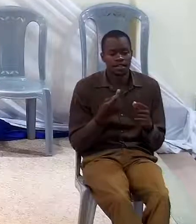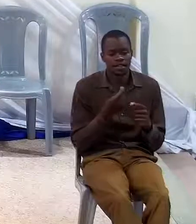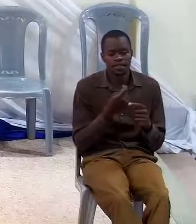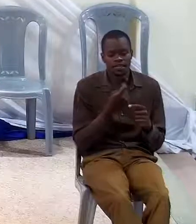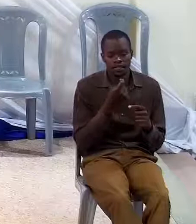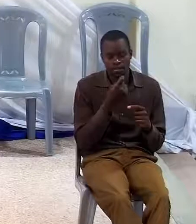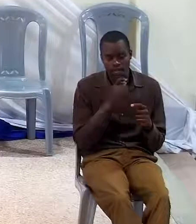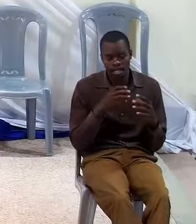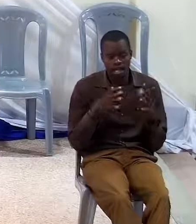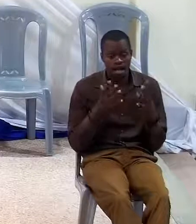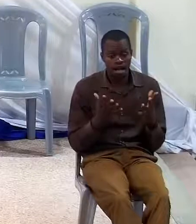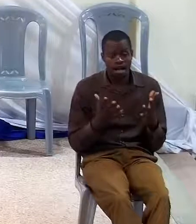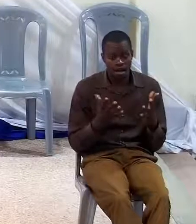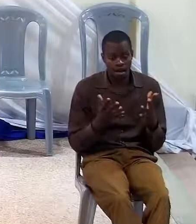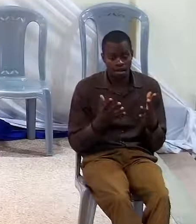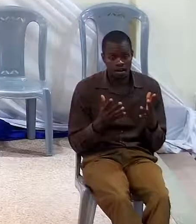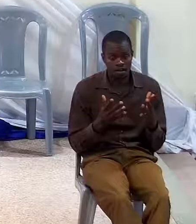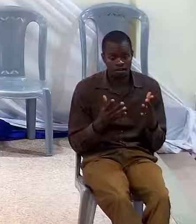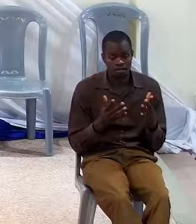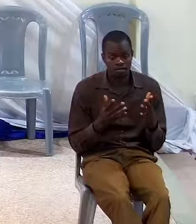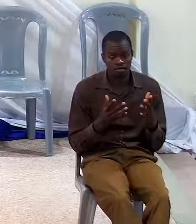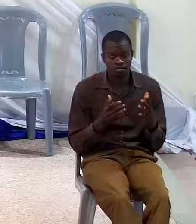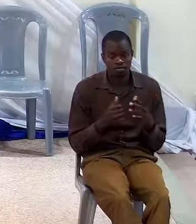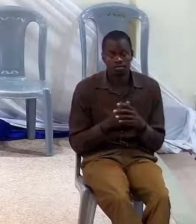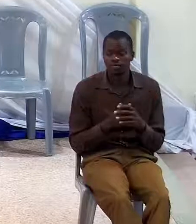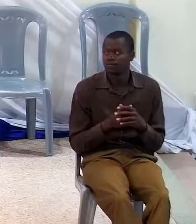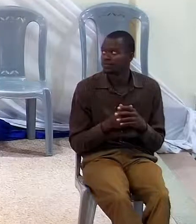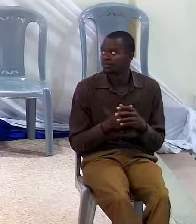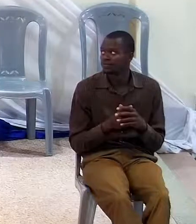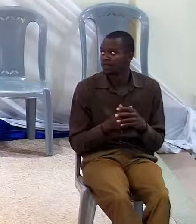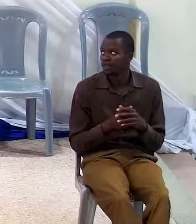eat. Having known that